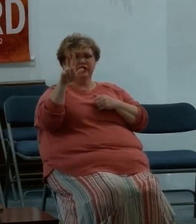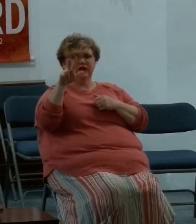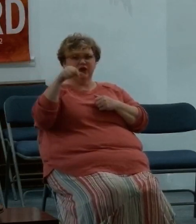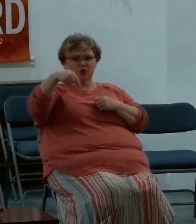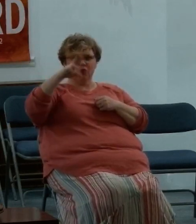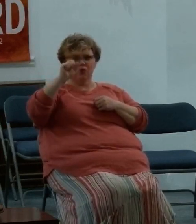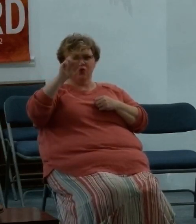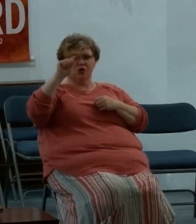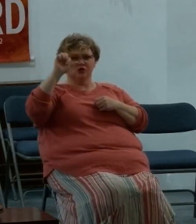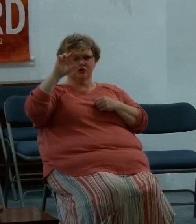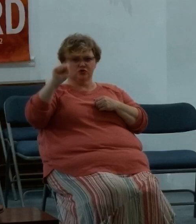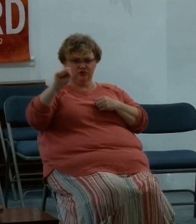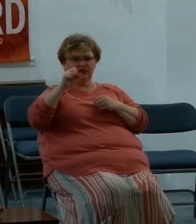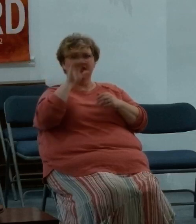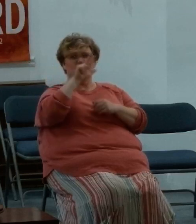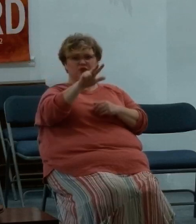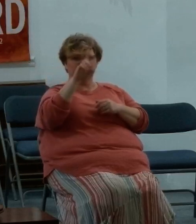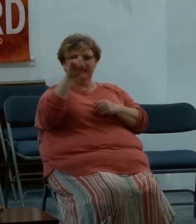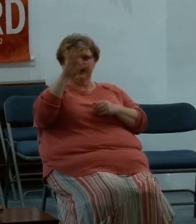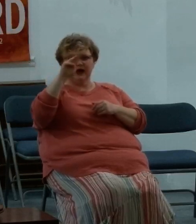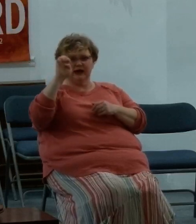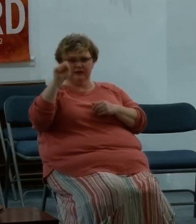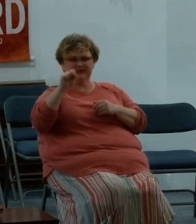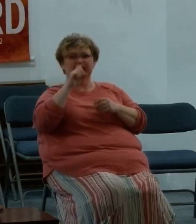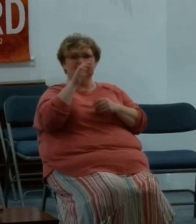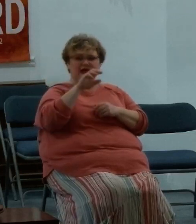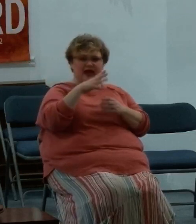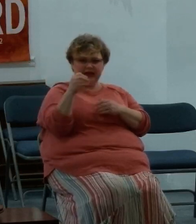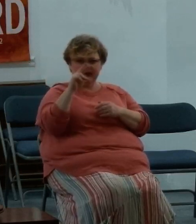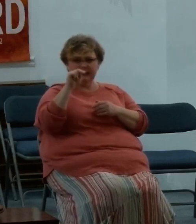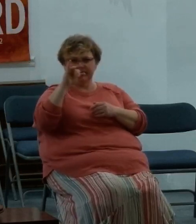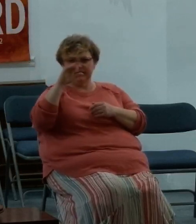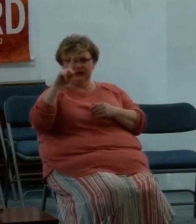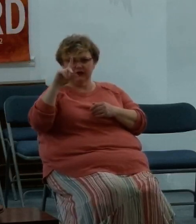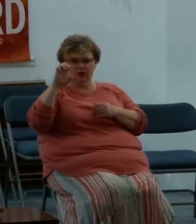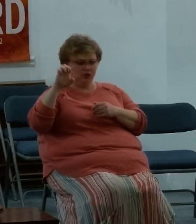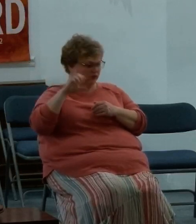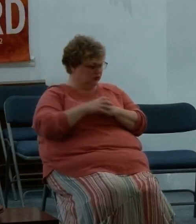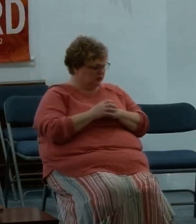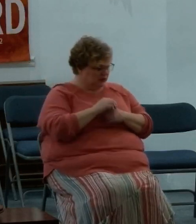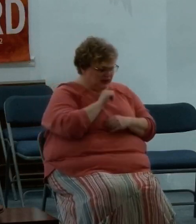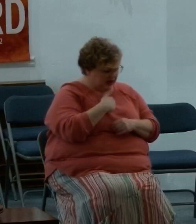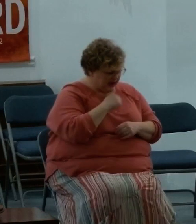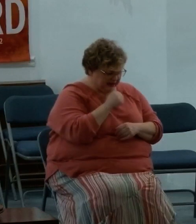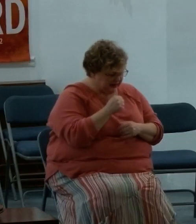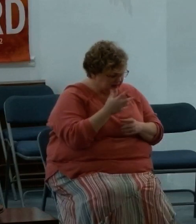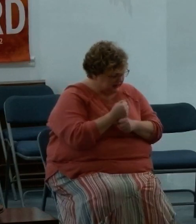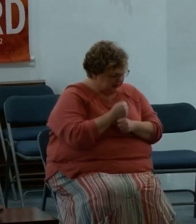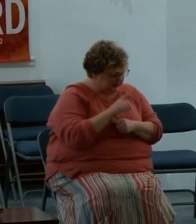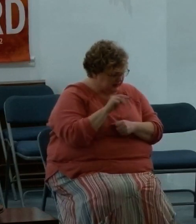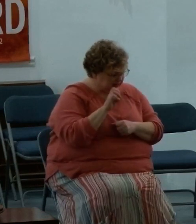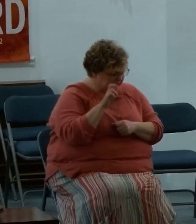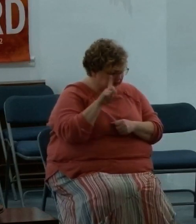That makes a dollar, right? So you're supposed to give God a dime back. You didn't get a nickel? Well, you got some dimes,